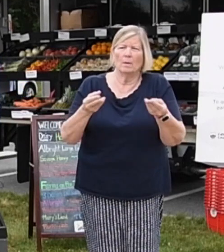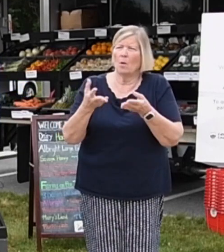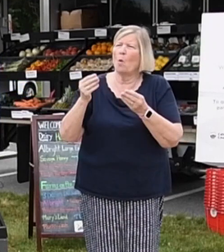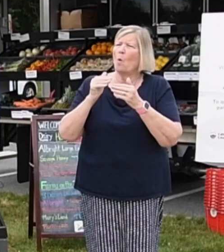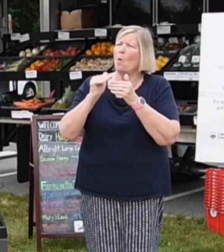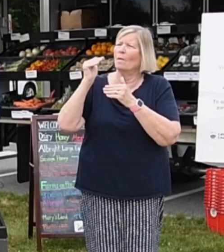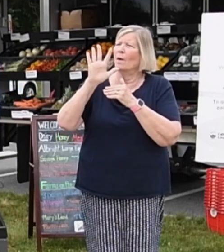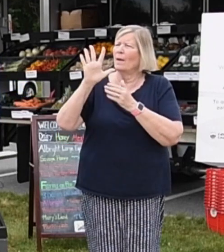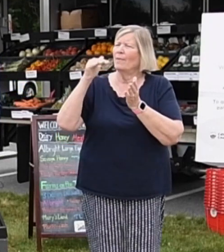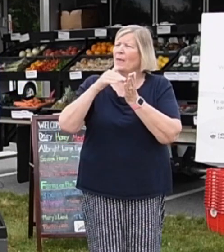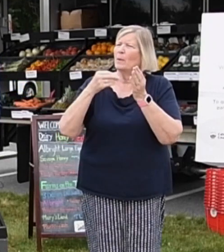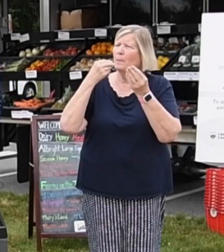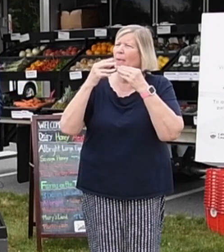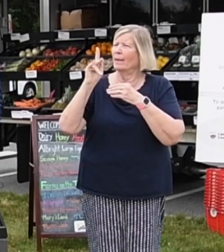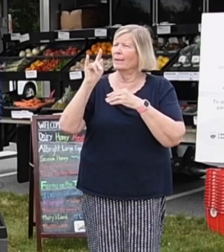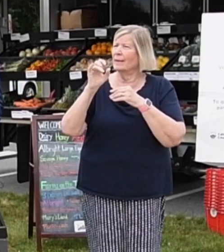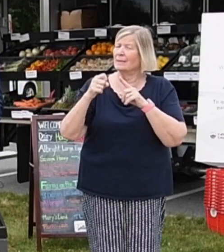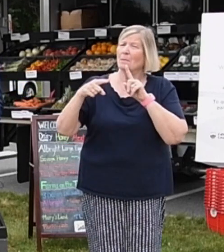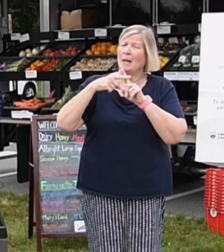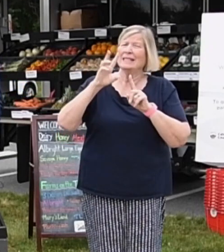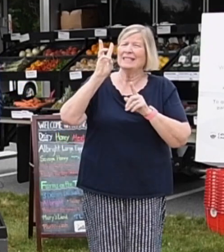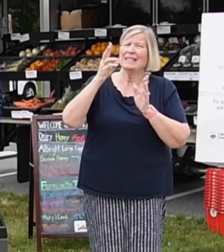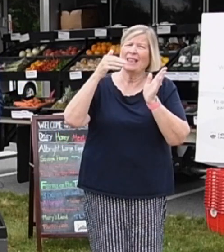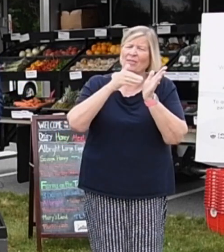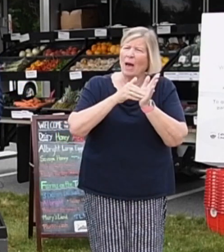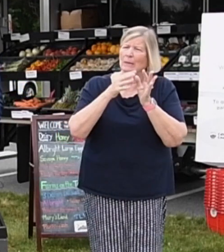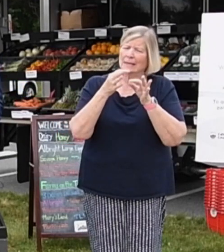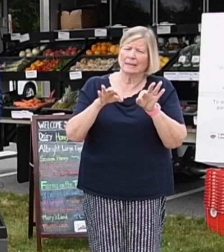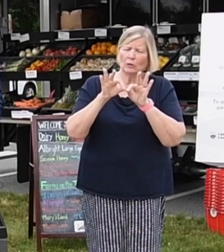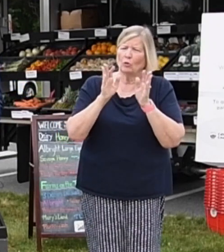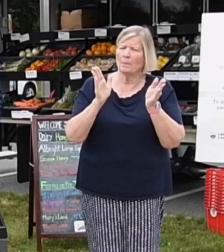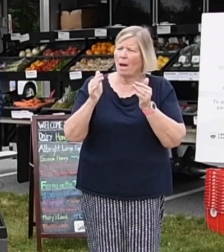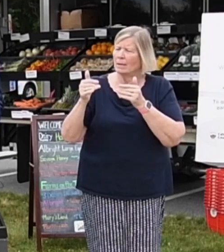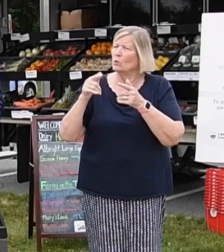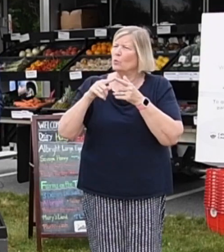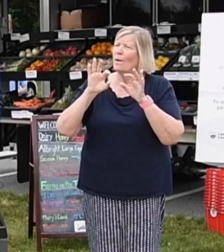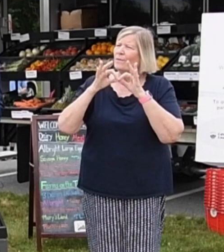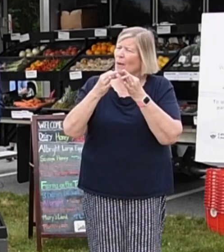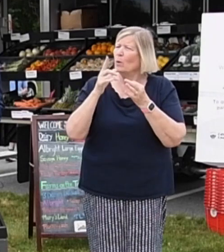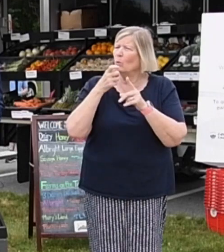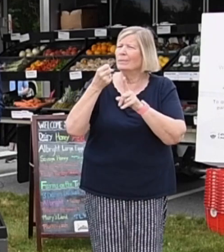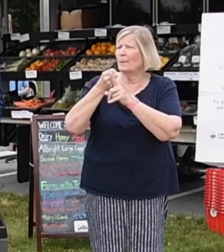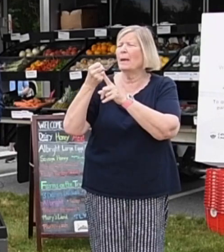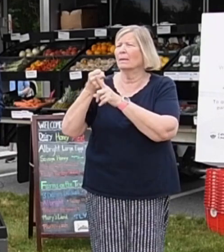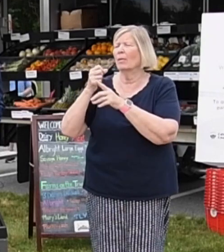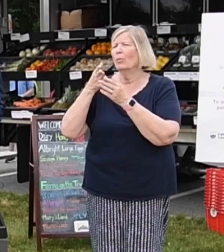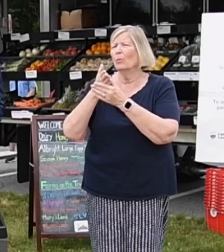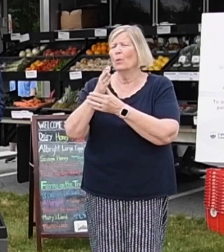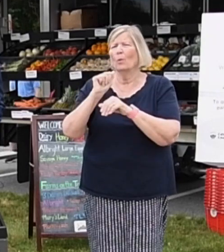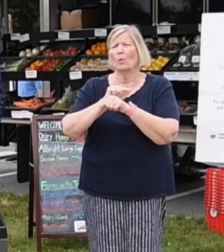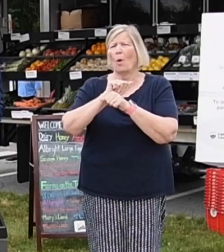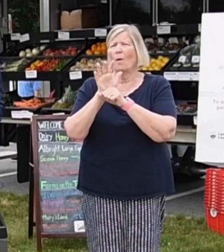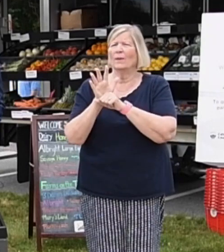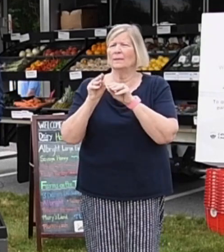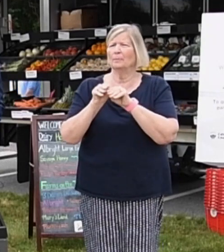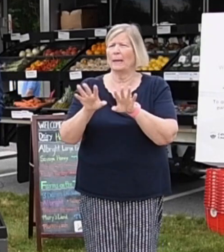5,000 meal kits and 6,000 essential boxes to families impacted by the COVID-19